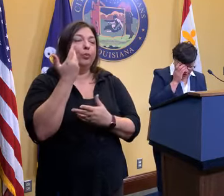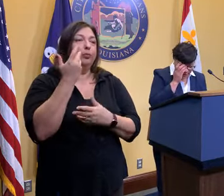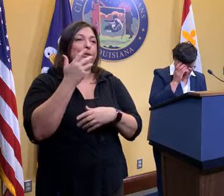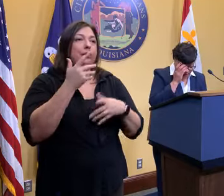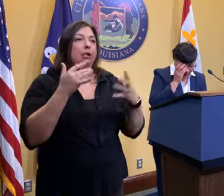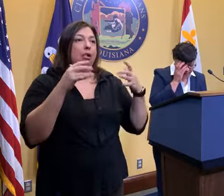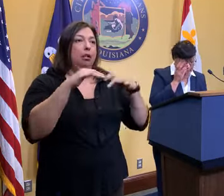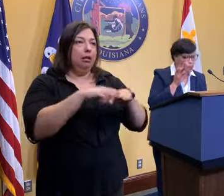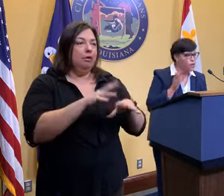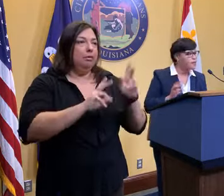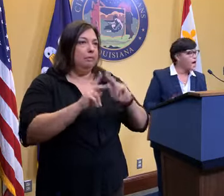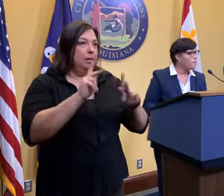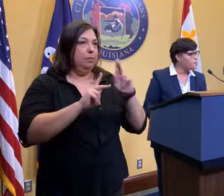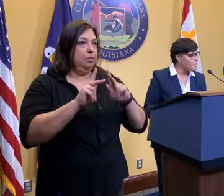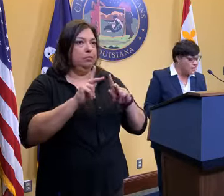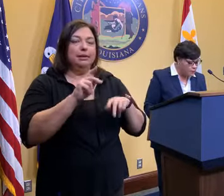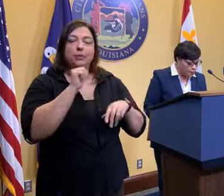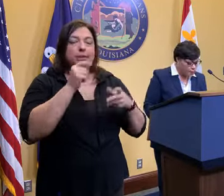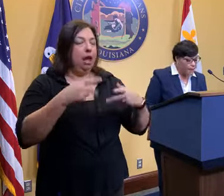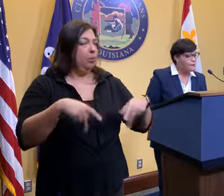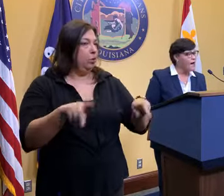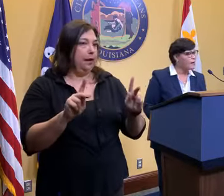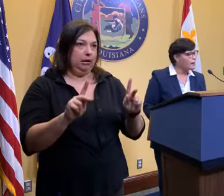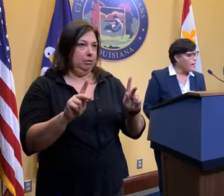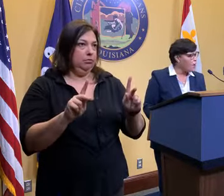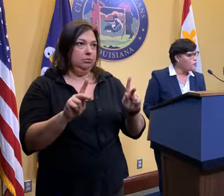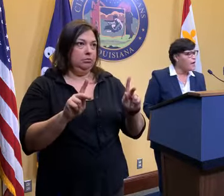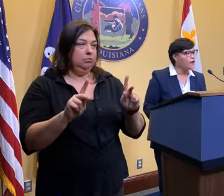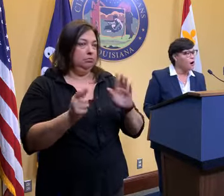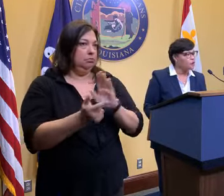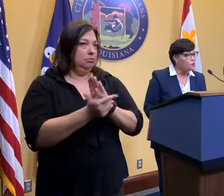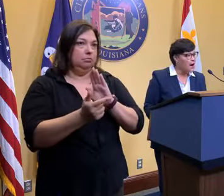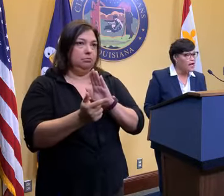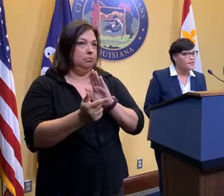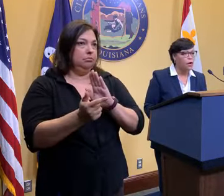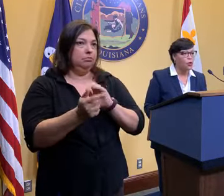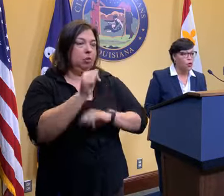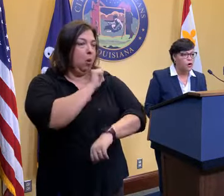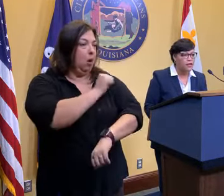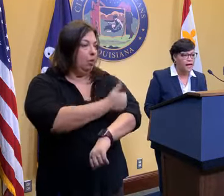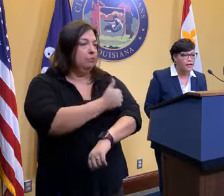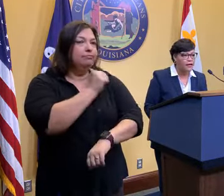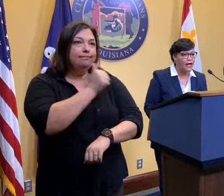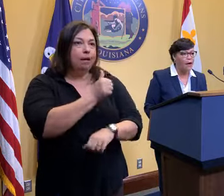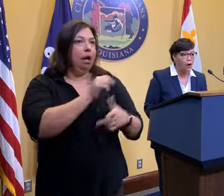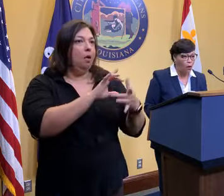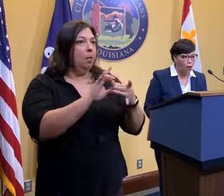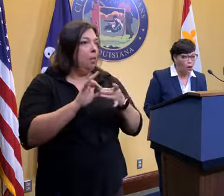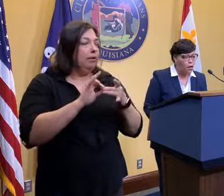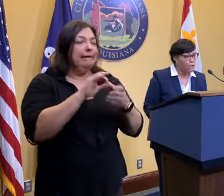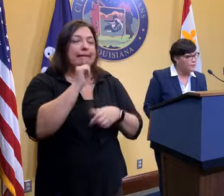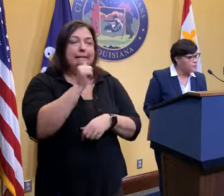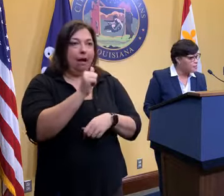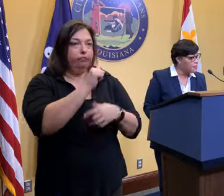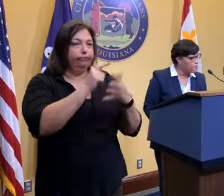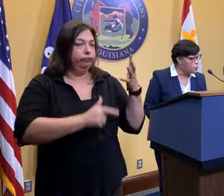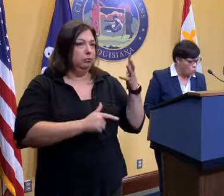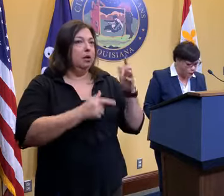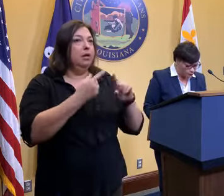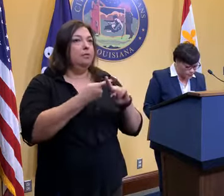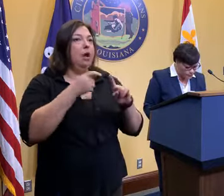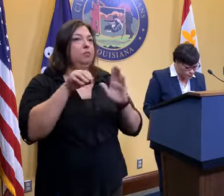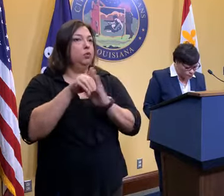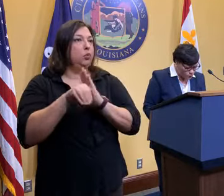Street this Saturday that was not permitted, not allowed, not authorized, not coordinated at all by the city of